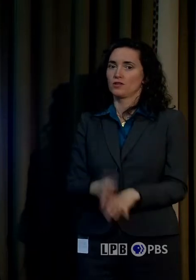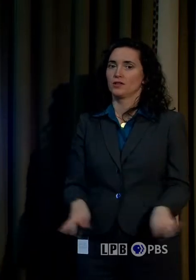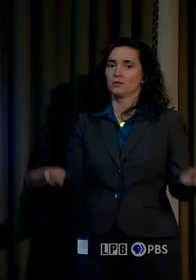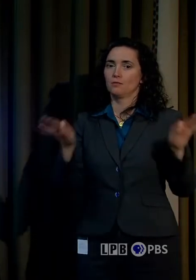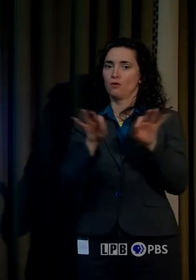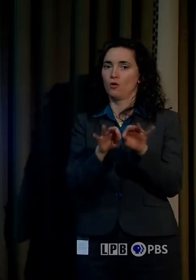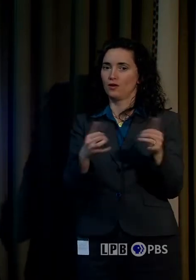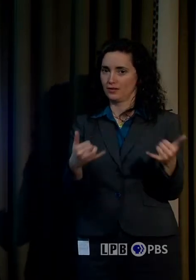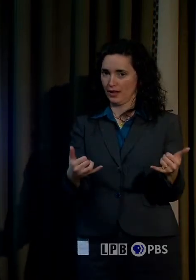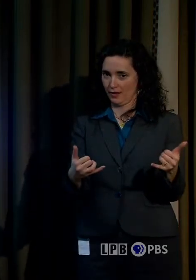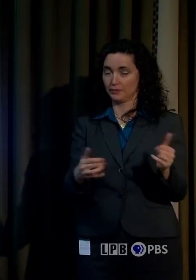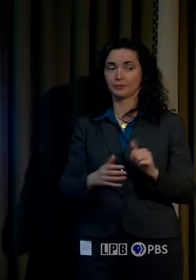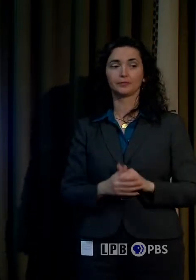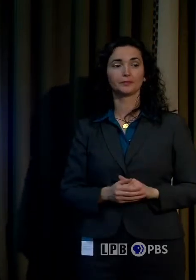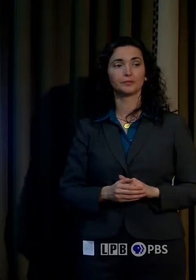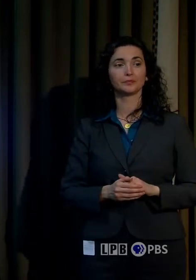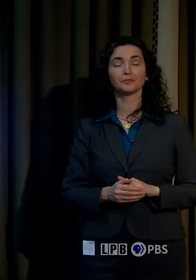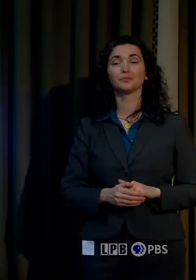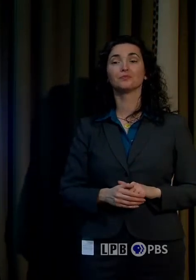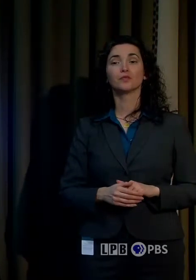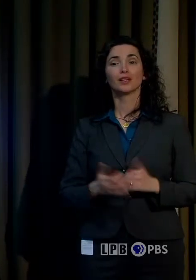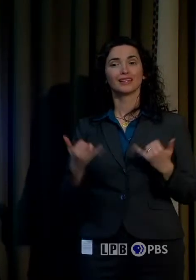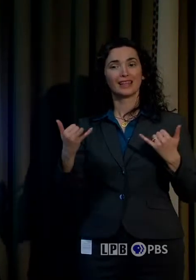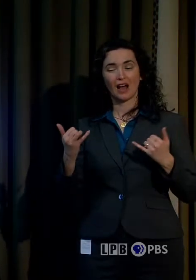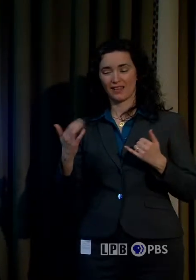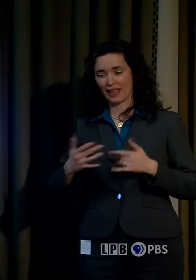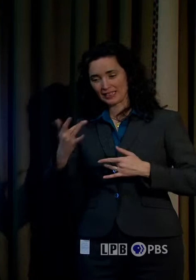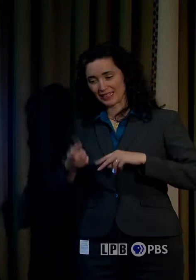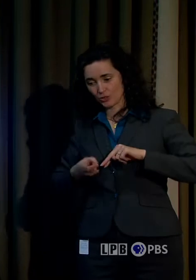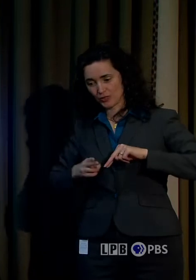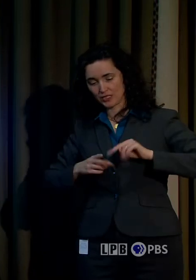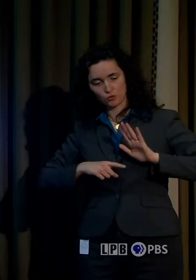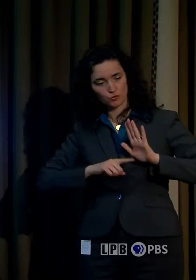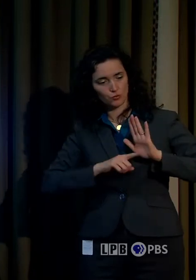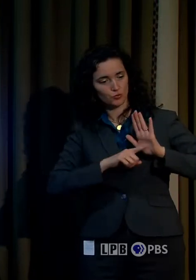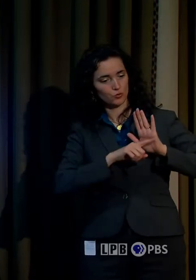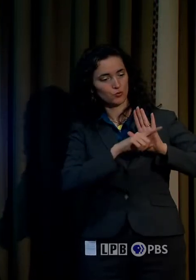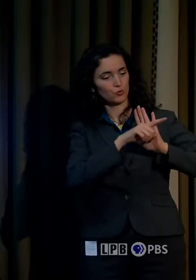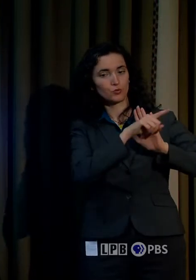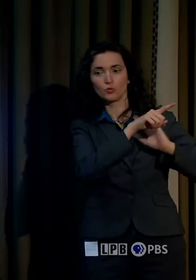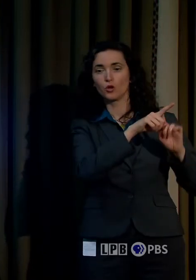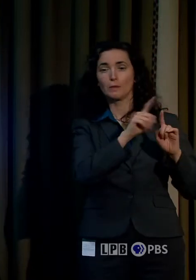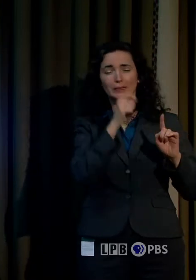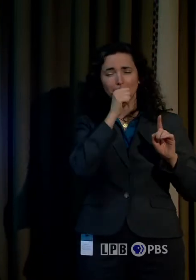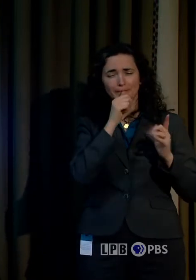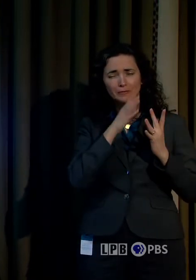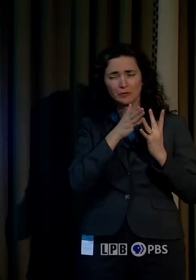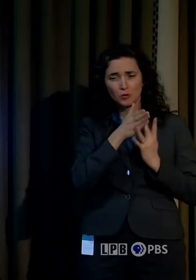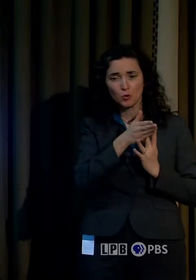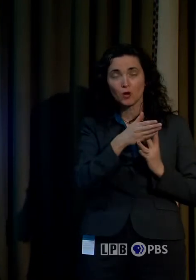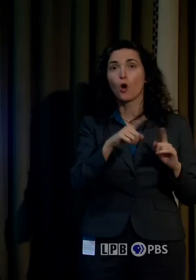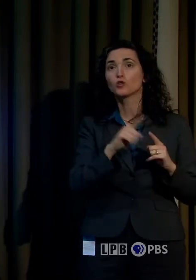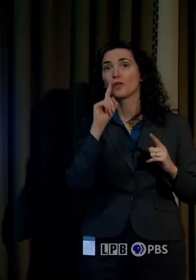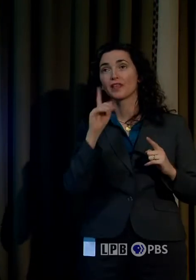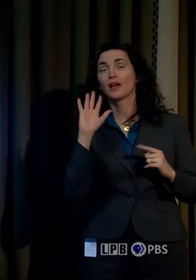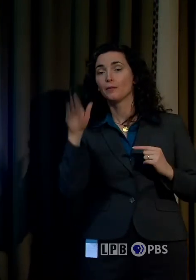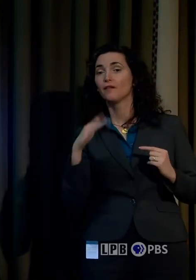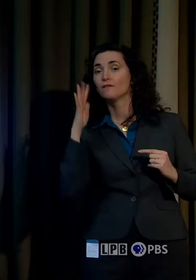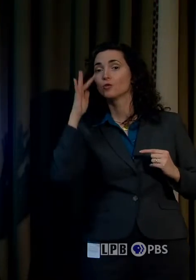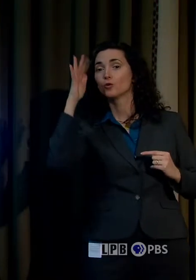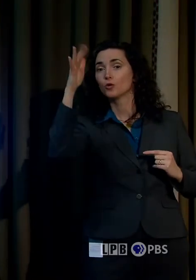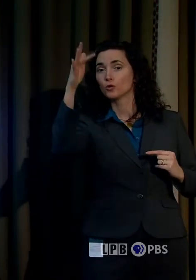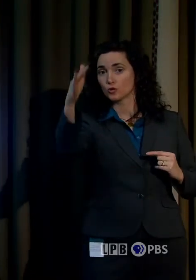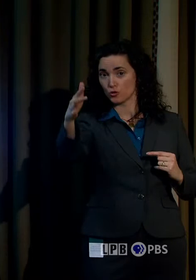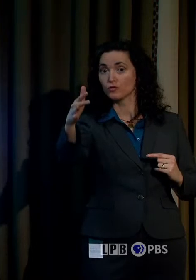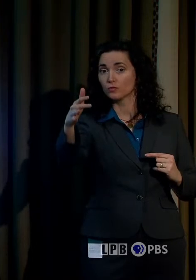pandemic. And I'll tell you, as we weather this surge, and also as we look ahead to the future after this surge,